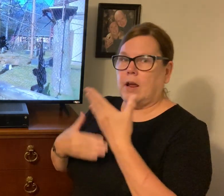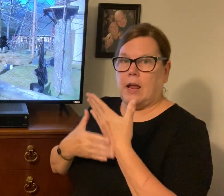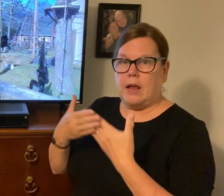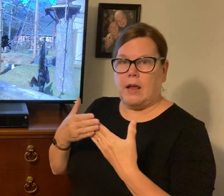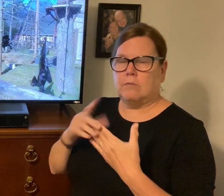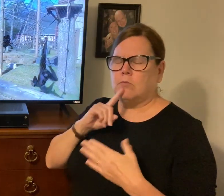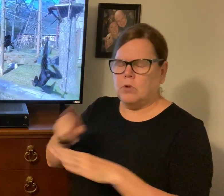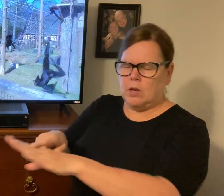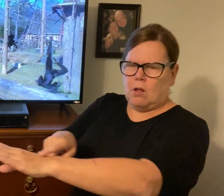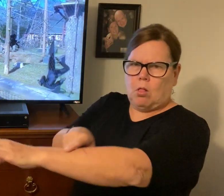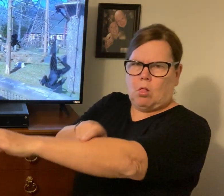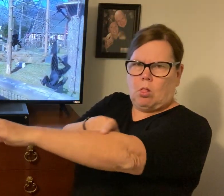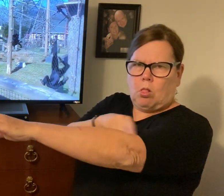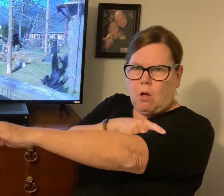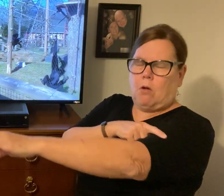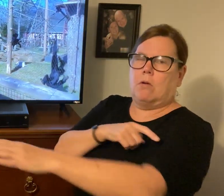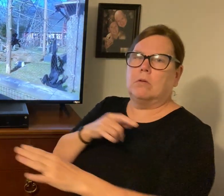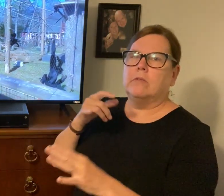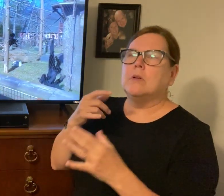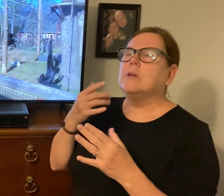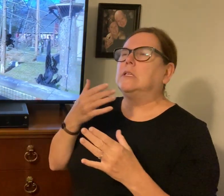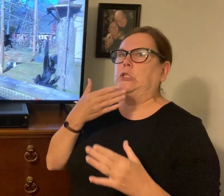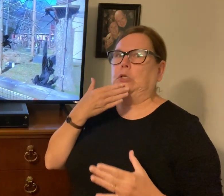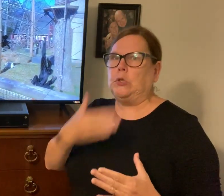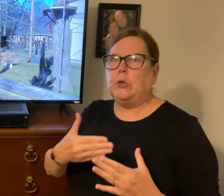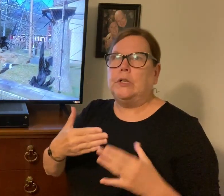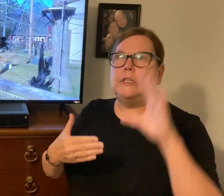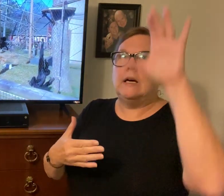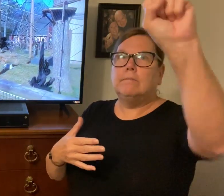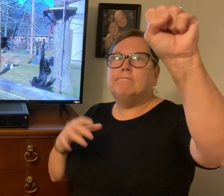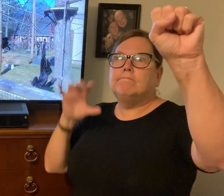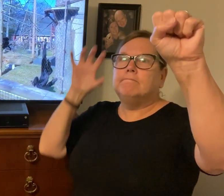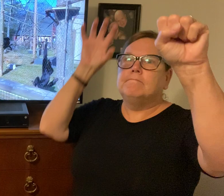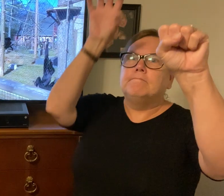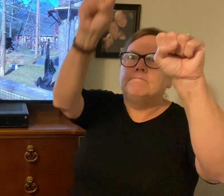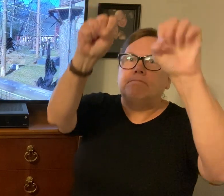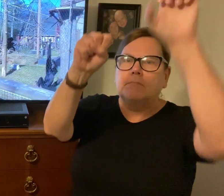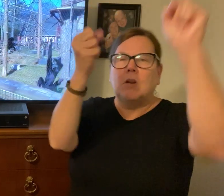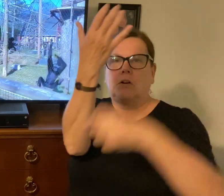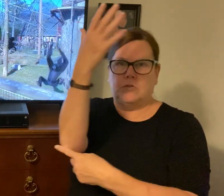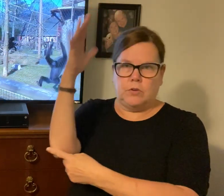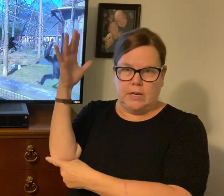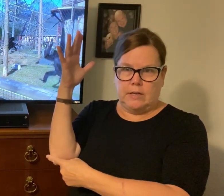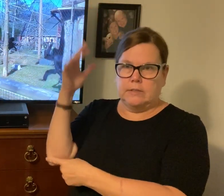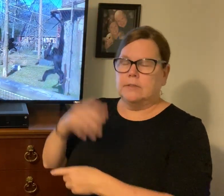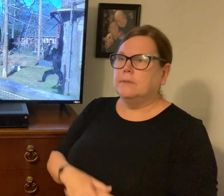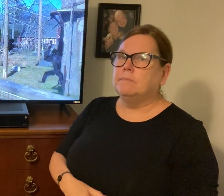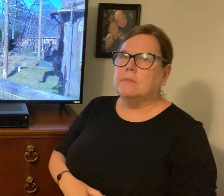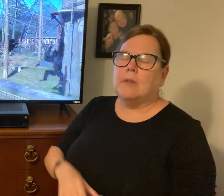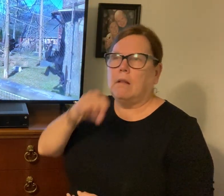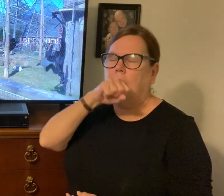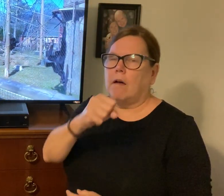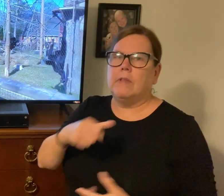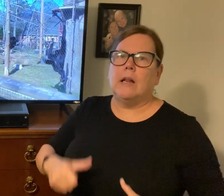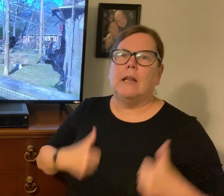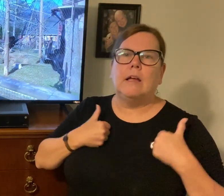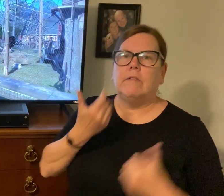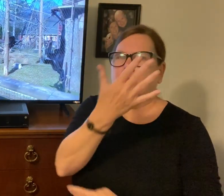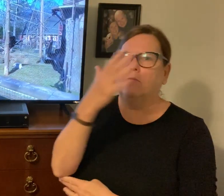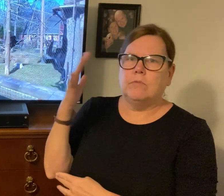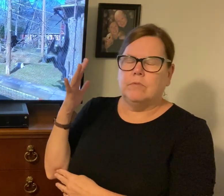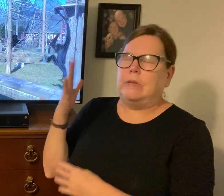really, really long. Those are really great for gripping those branches and moving really quickly through the trees. There are four species, so they move around in